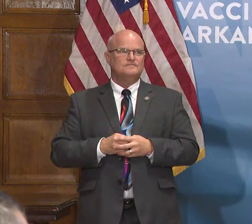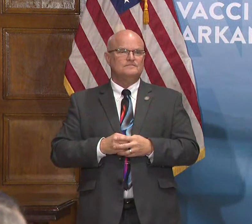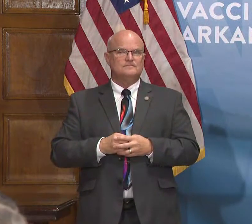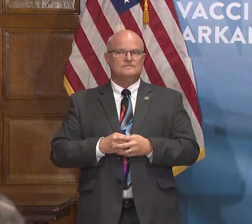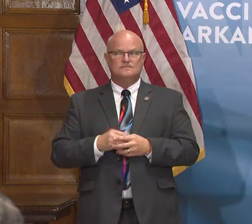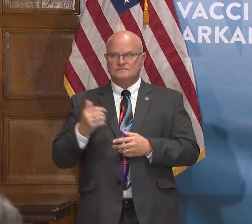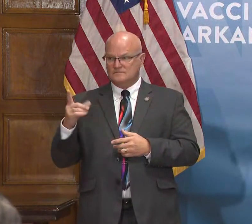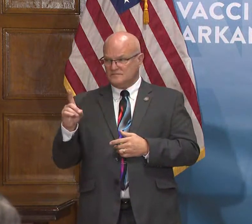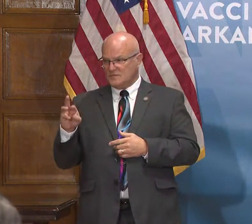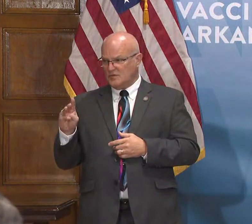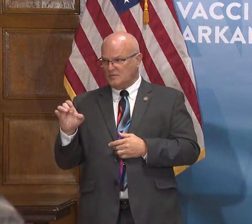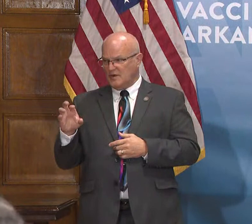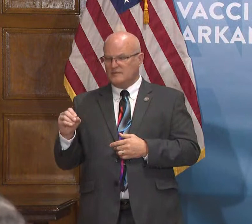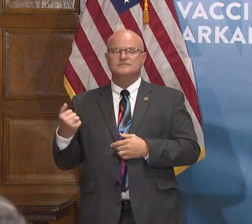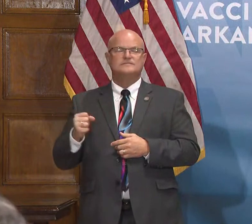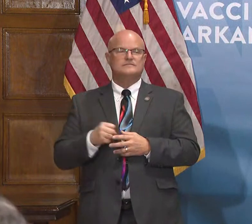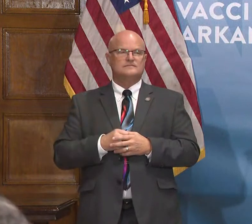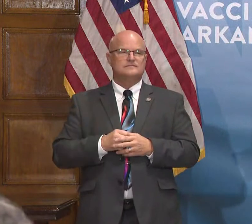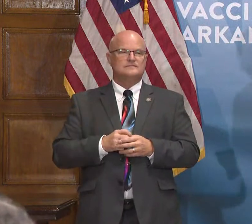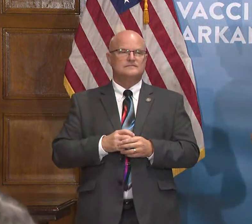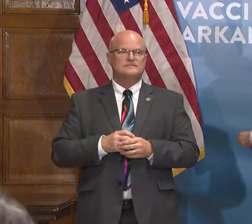Dr. Romero, you want to add to that?